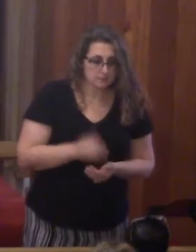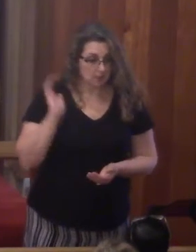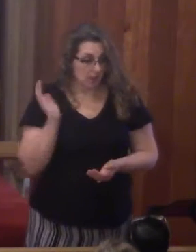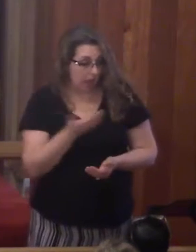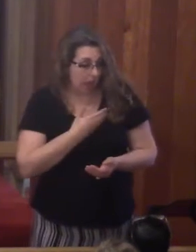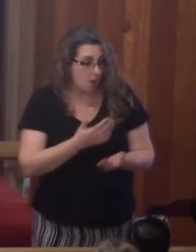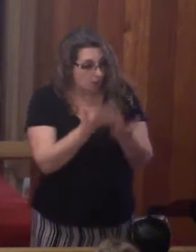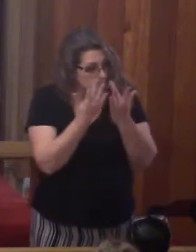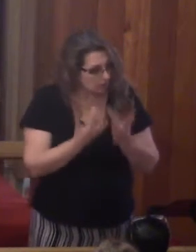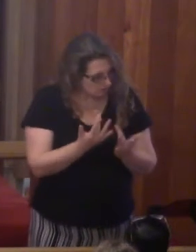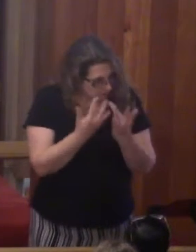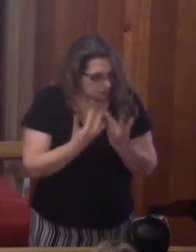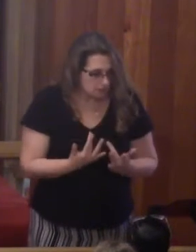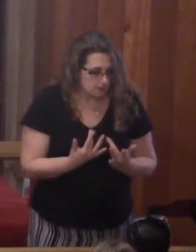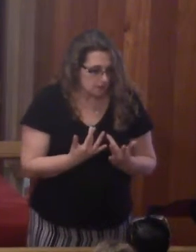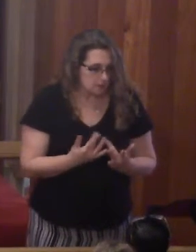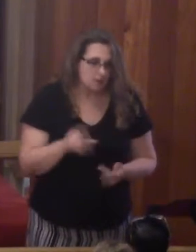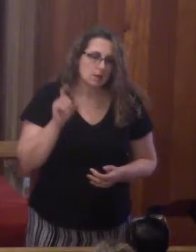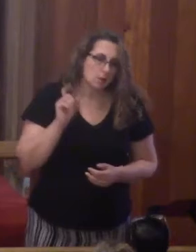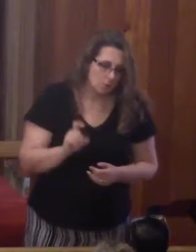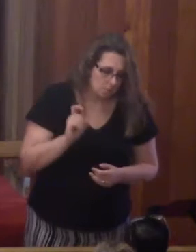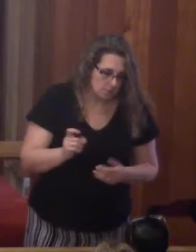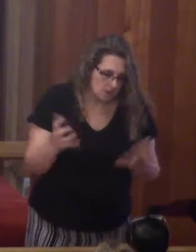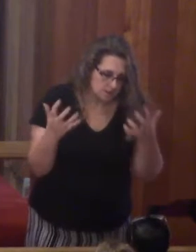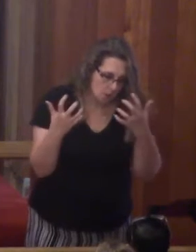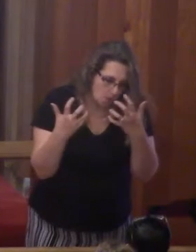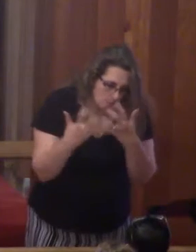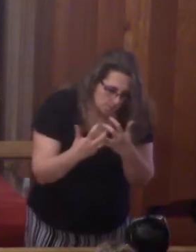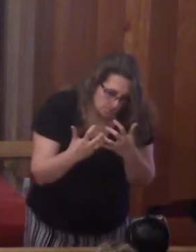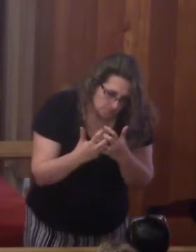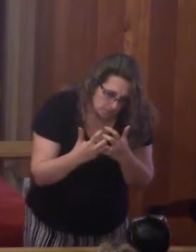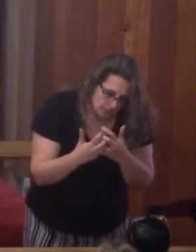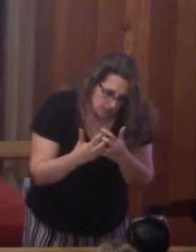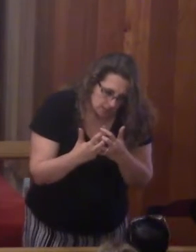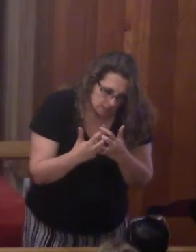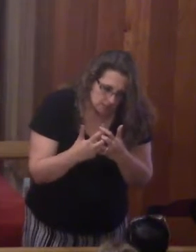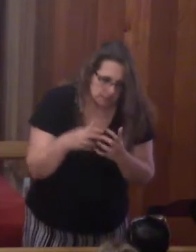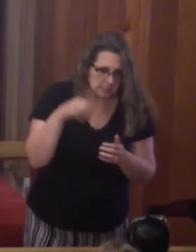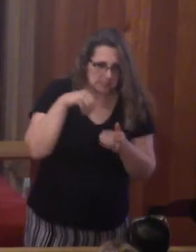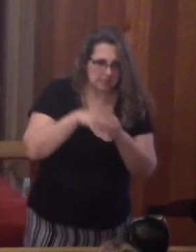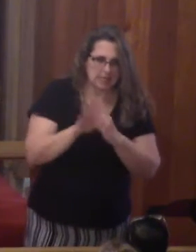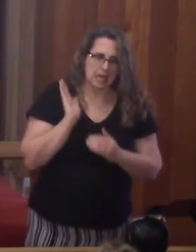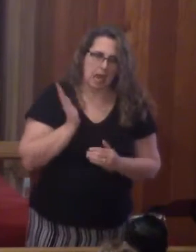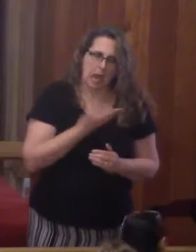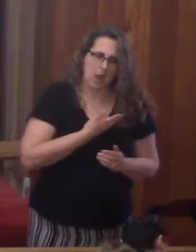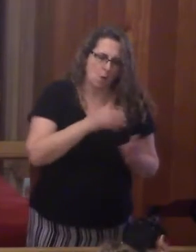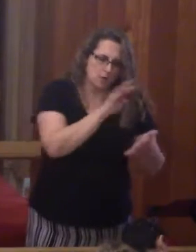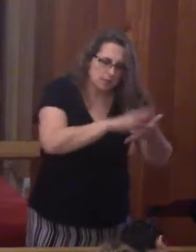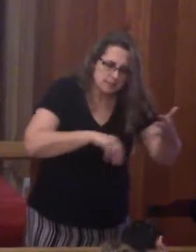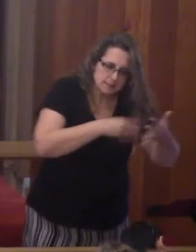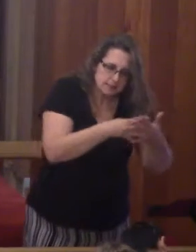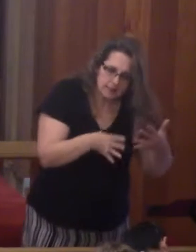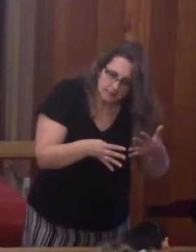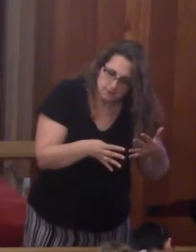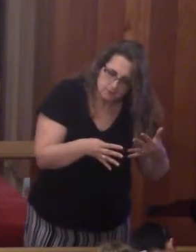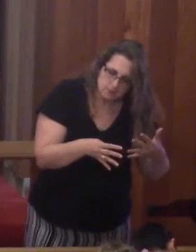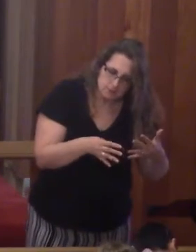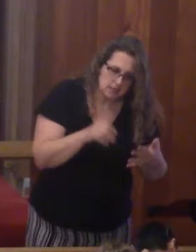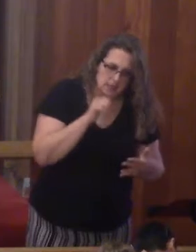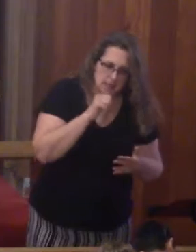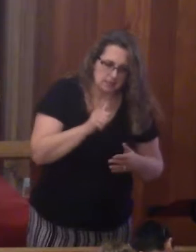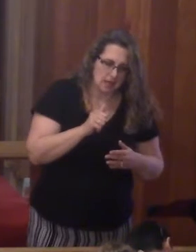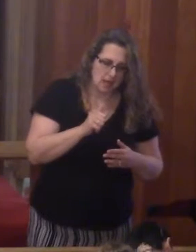Our mercy must fit into our tidy schedule and not interfere